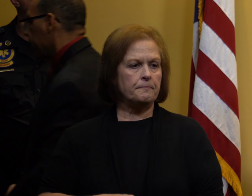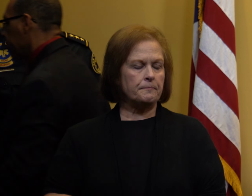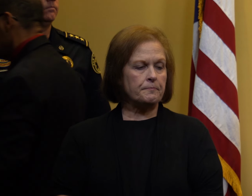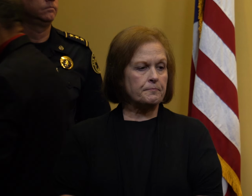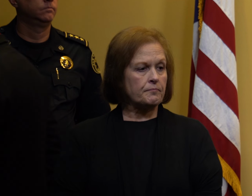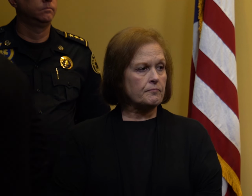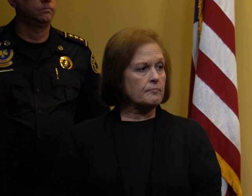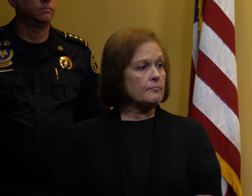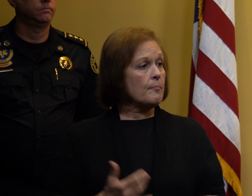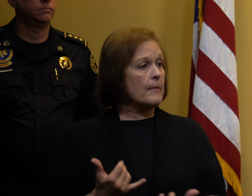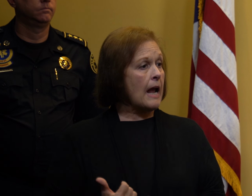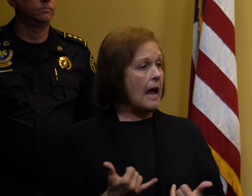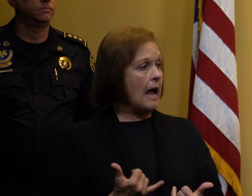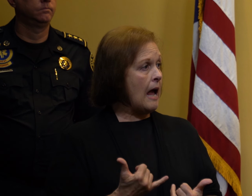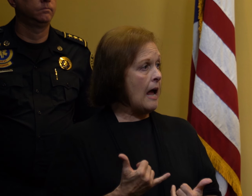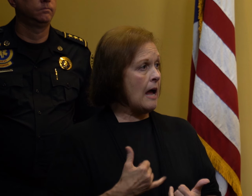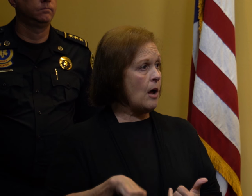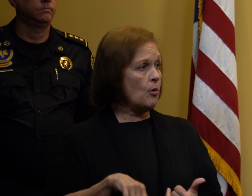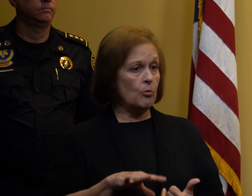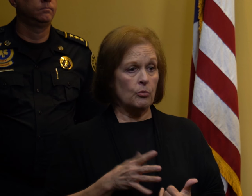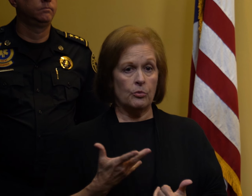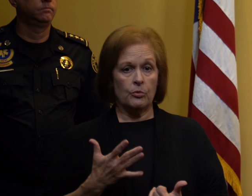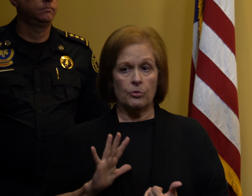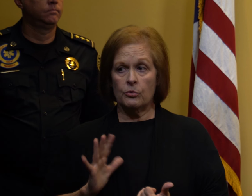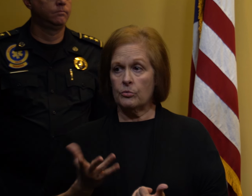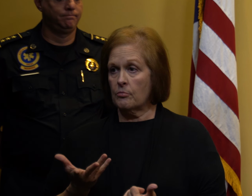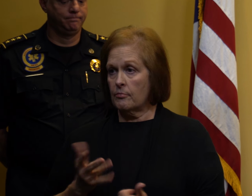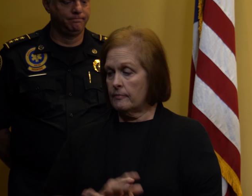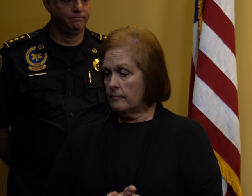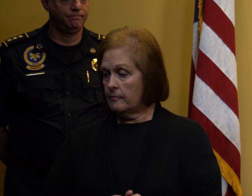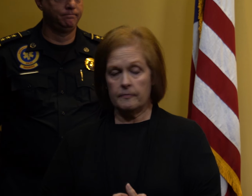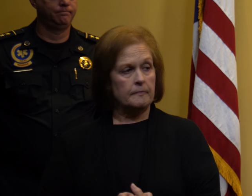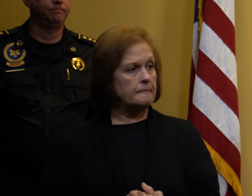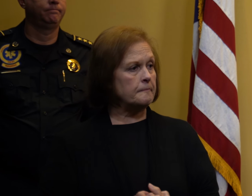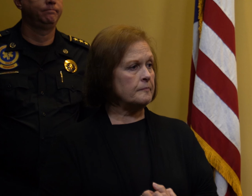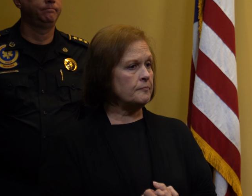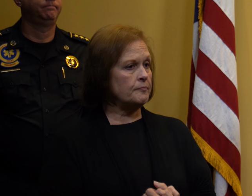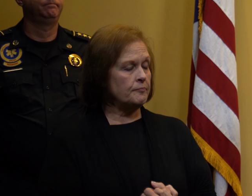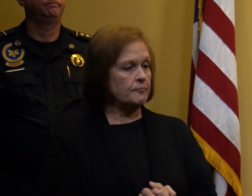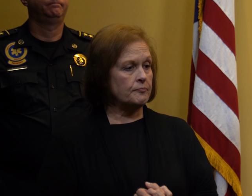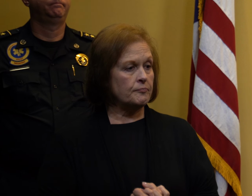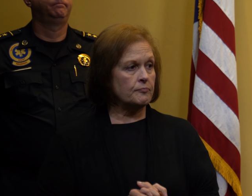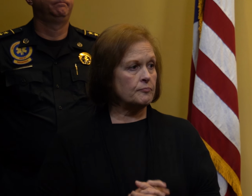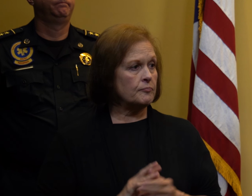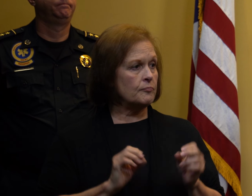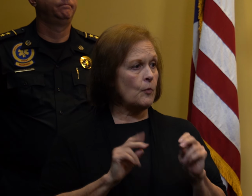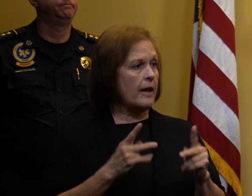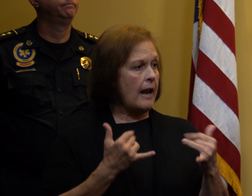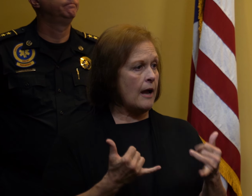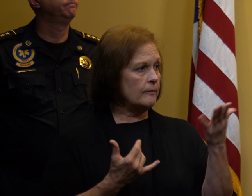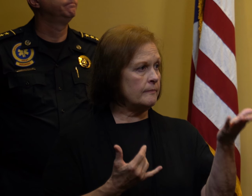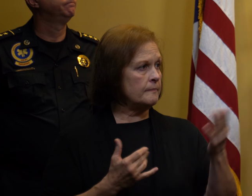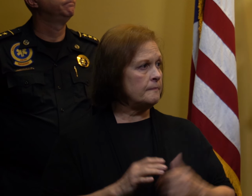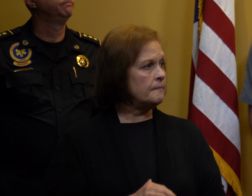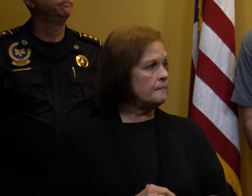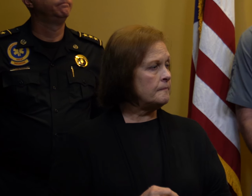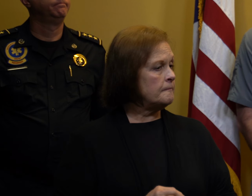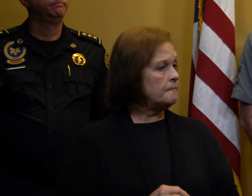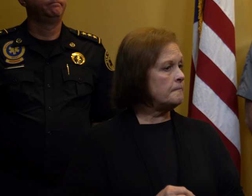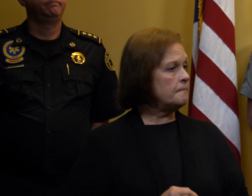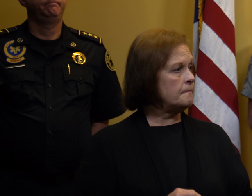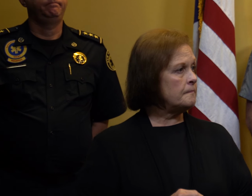All right, so I believe, right, good on that, Chief Sunrise. Okay, so John, we'll go to